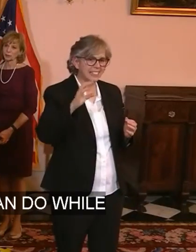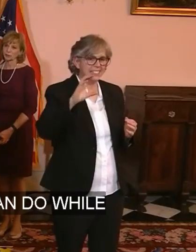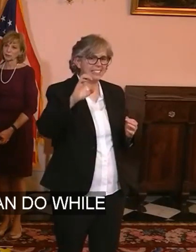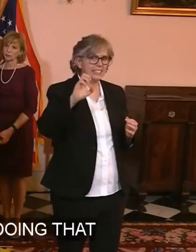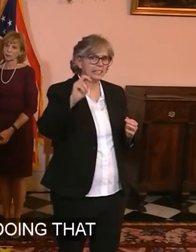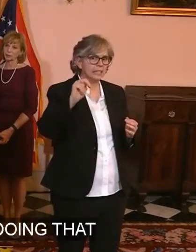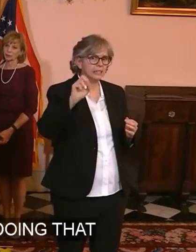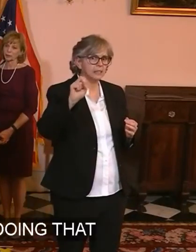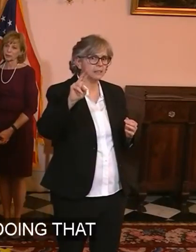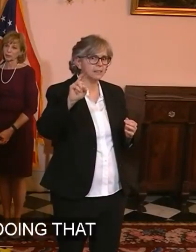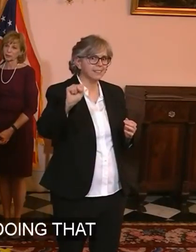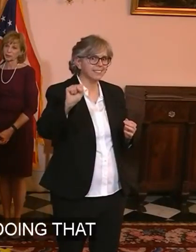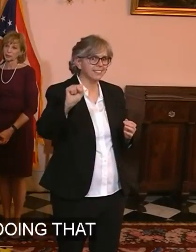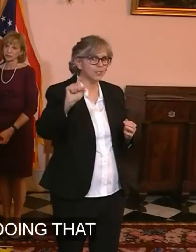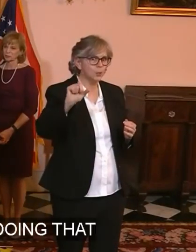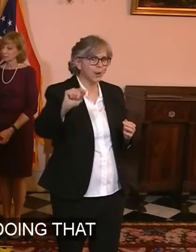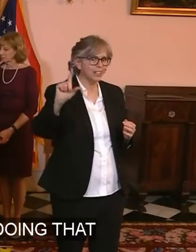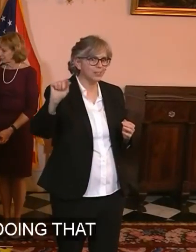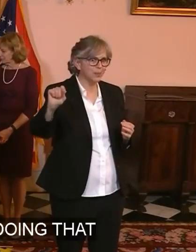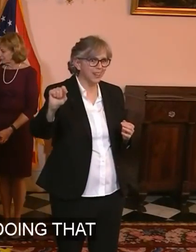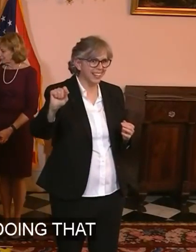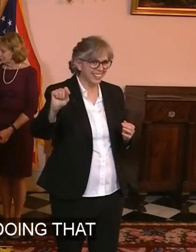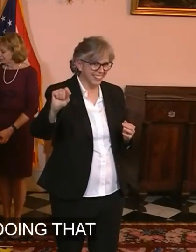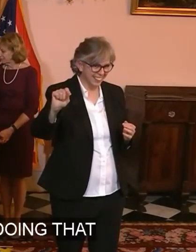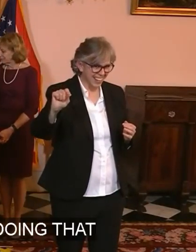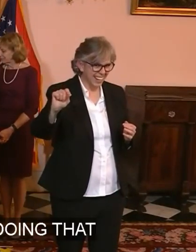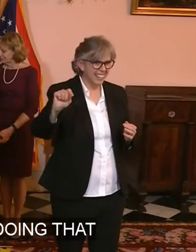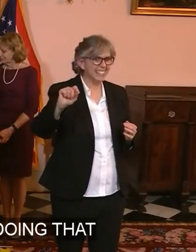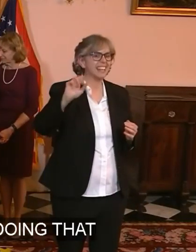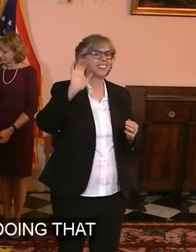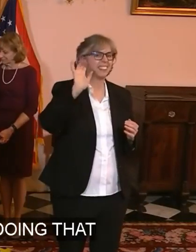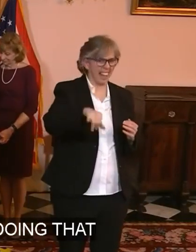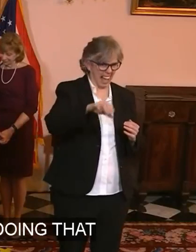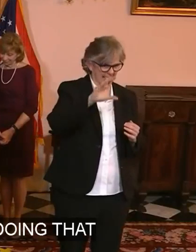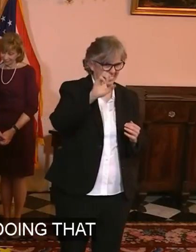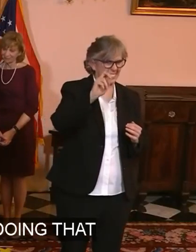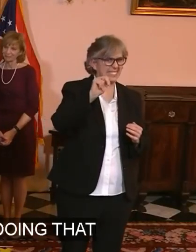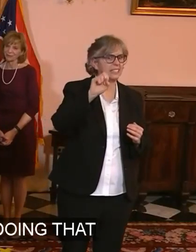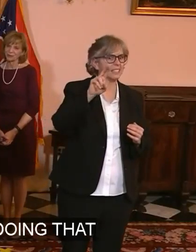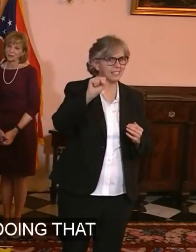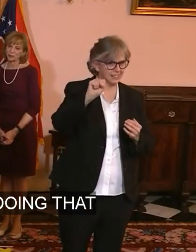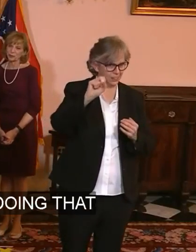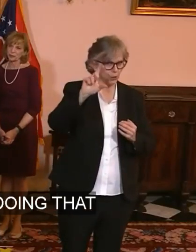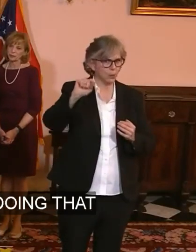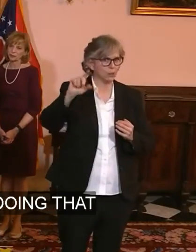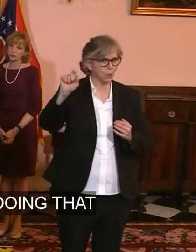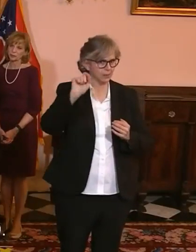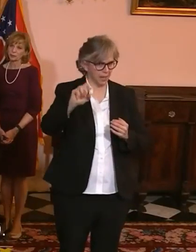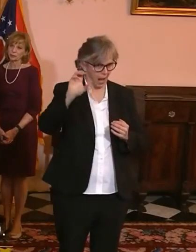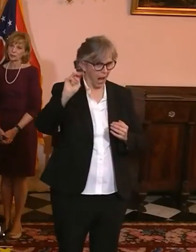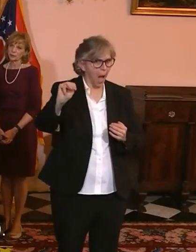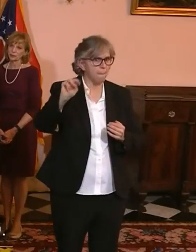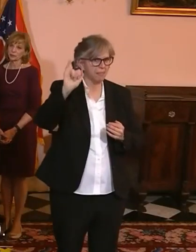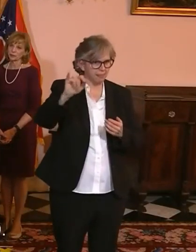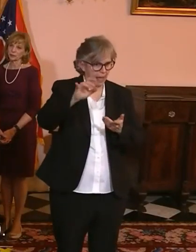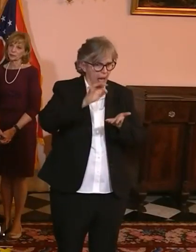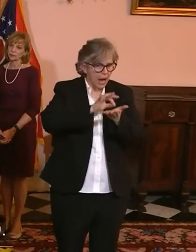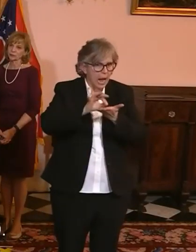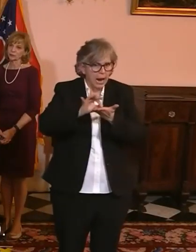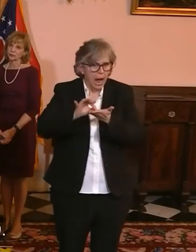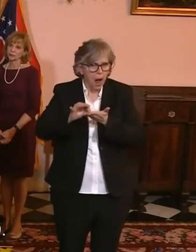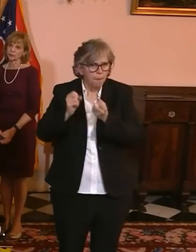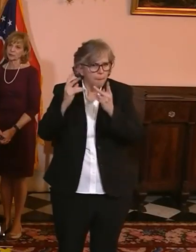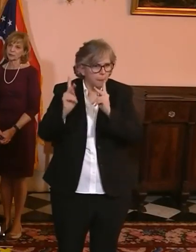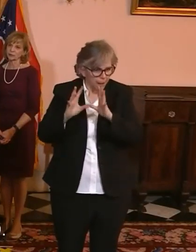my2020census.com. Help Ohio, make sure that you're being counted, and that's one thing that you can also do. I want to